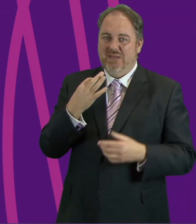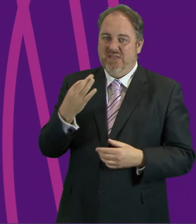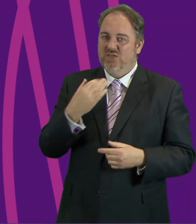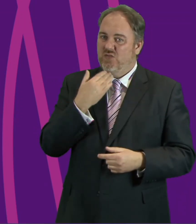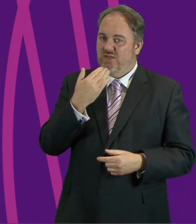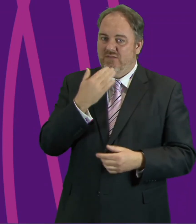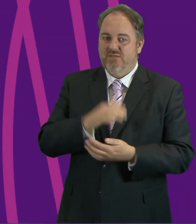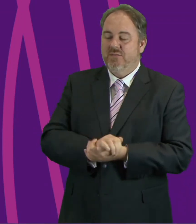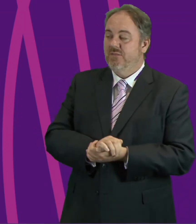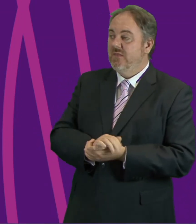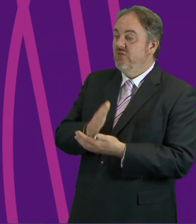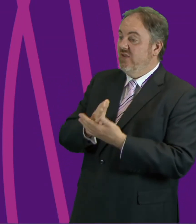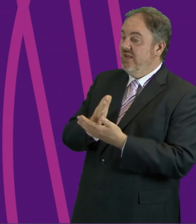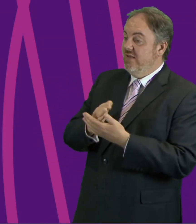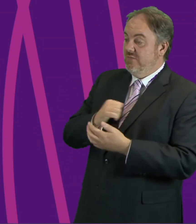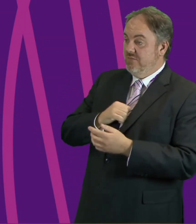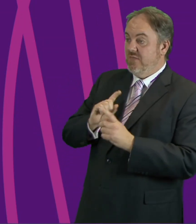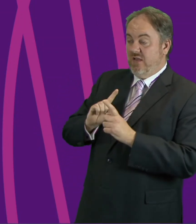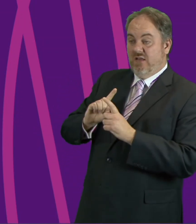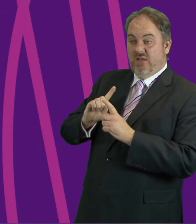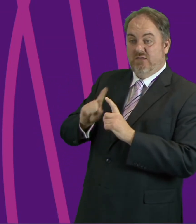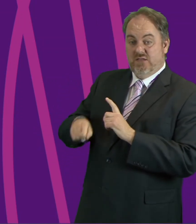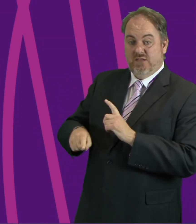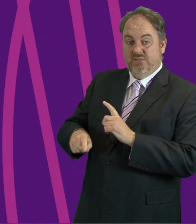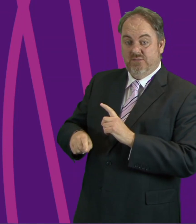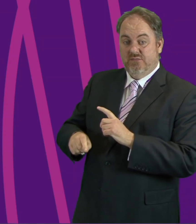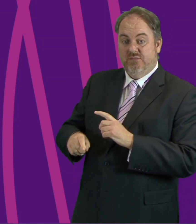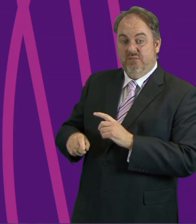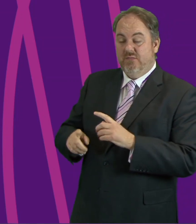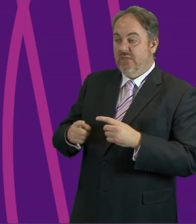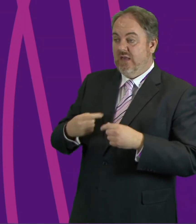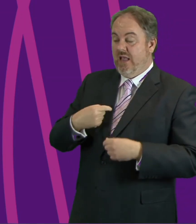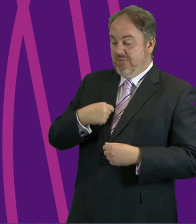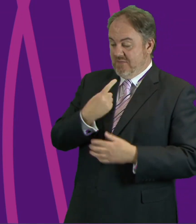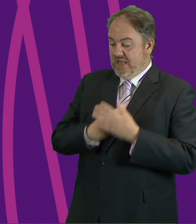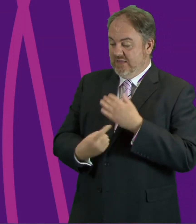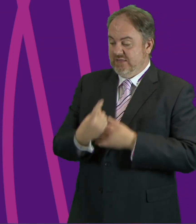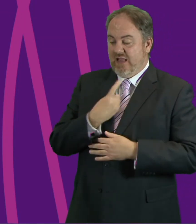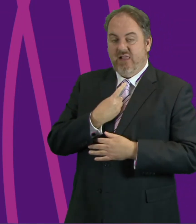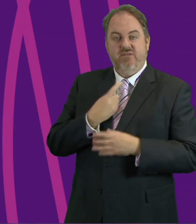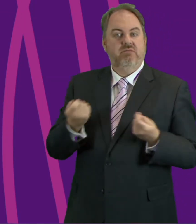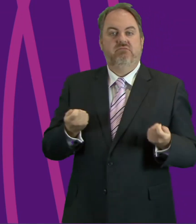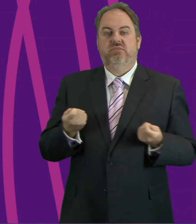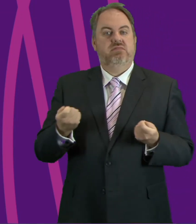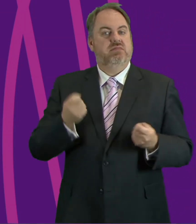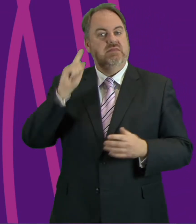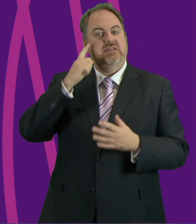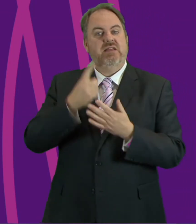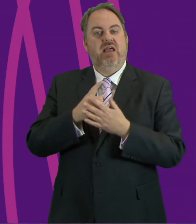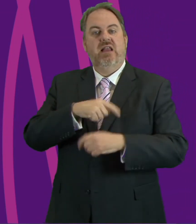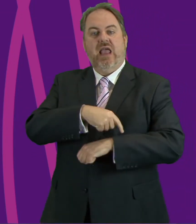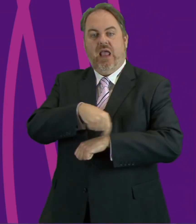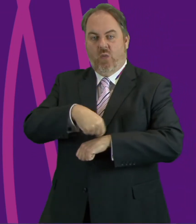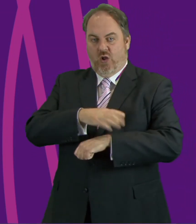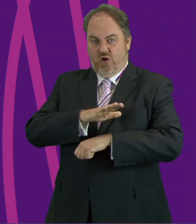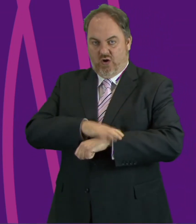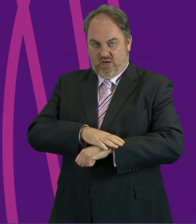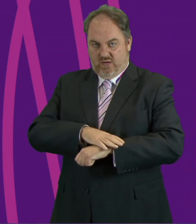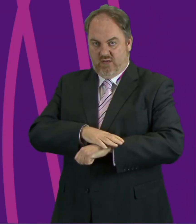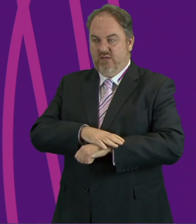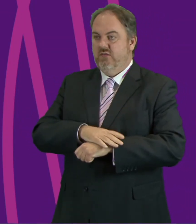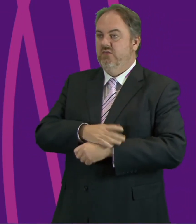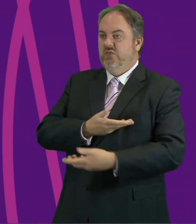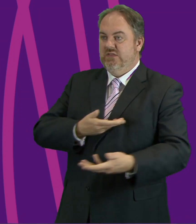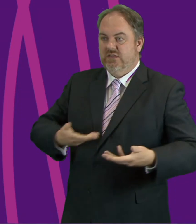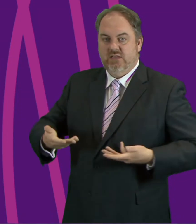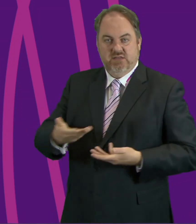All I would say to Mr Finlay is he quite rightly pointed out that's not a matter for me to decide on parliamentary business. It's a matter for the Business Bureau. And all